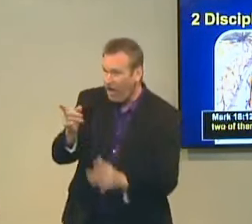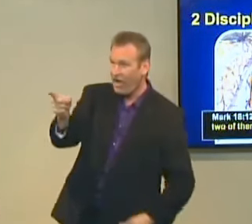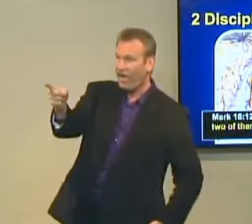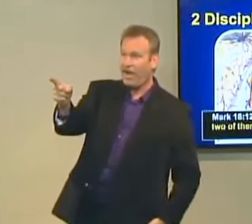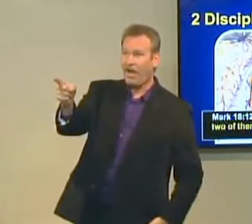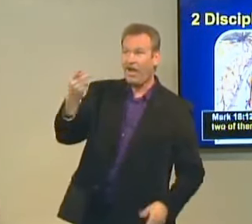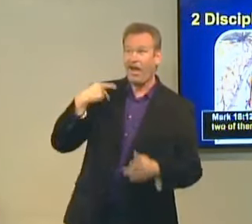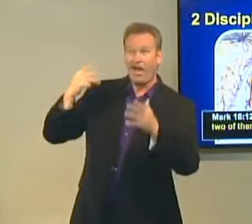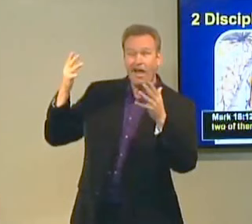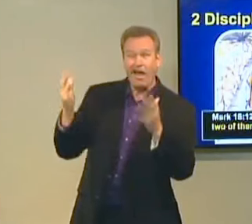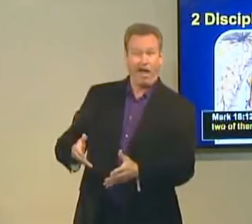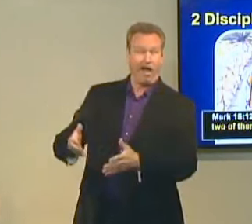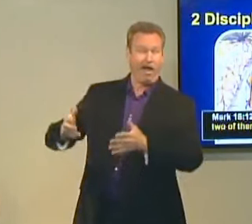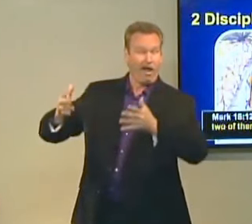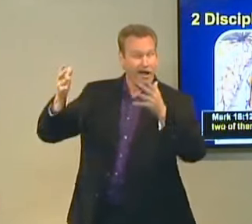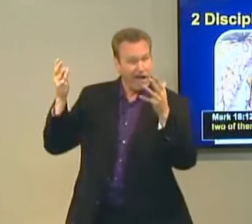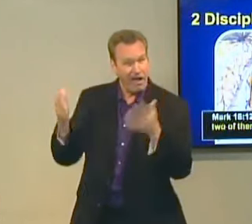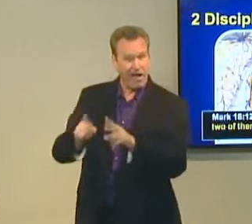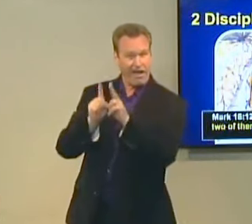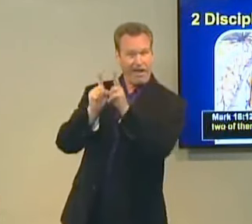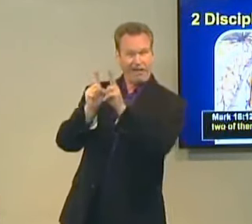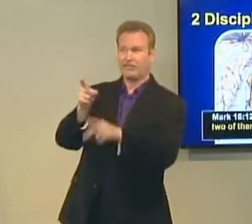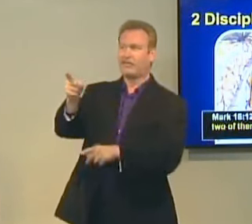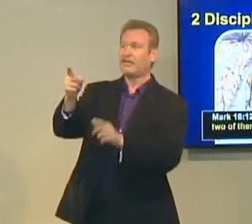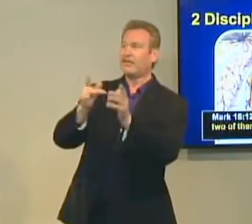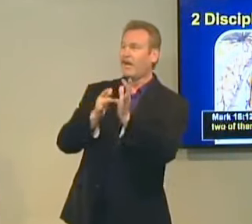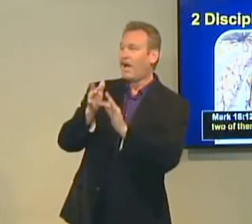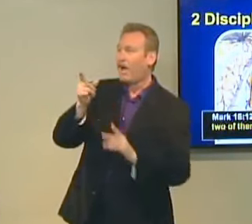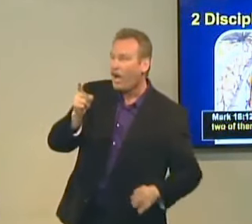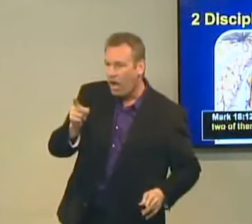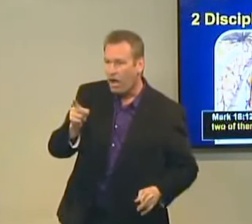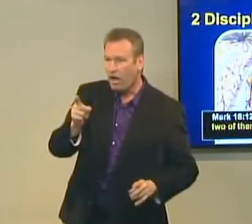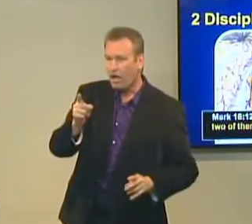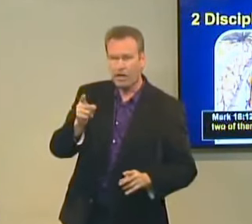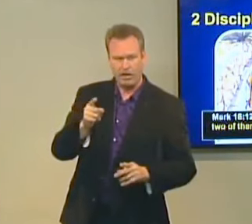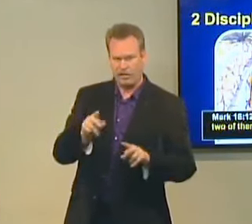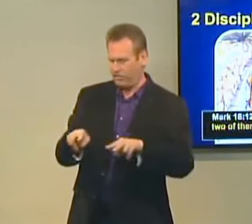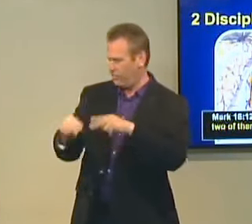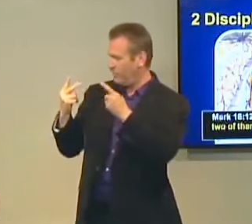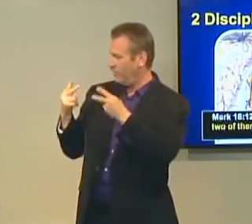You're Jesus. We've been talking with you. For hours. As we walked through the city. But you are he.